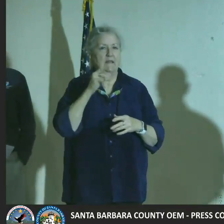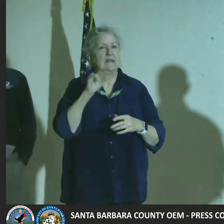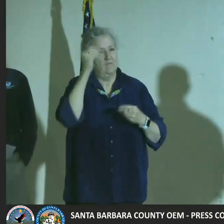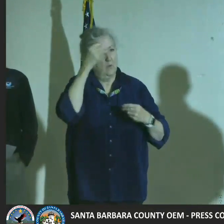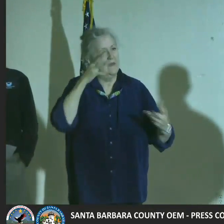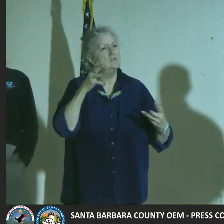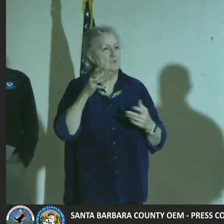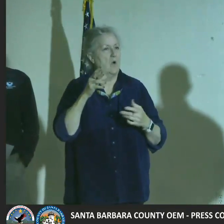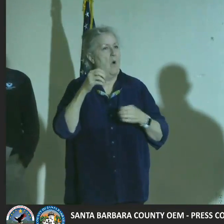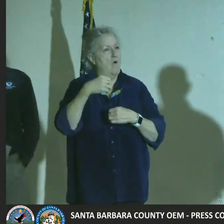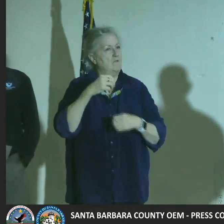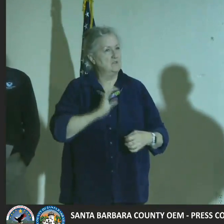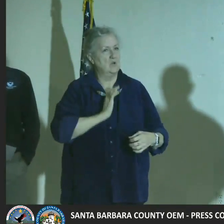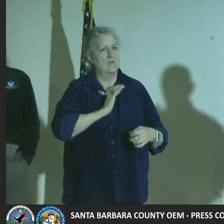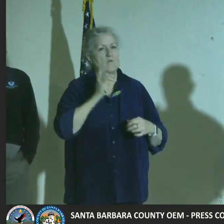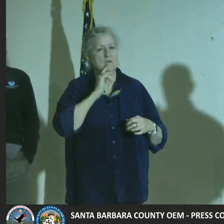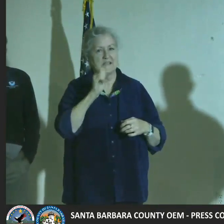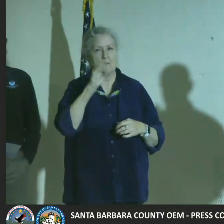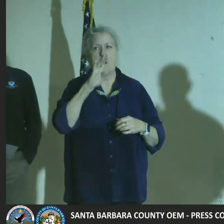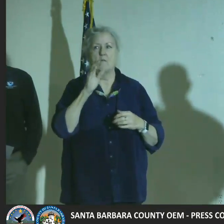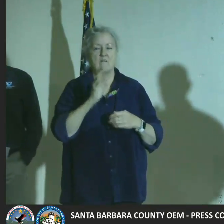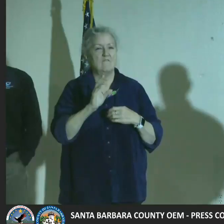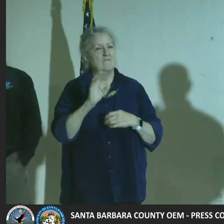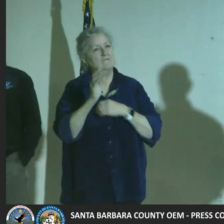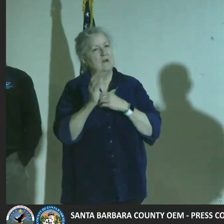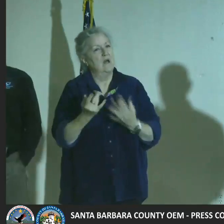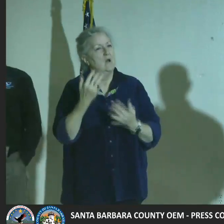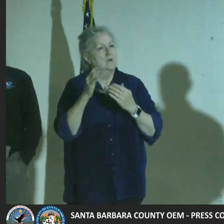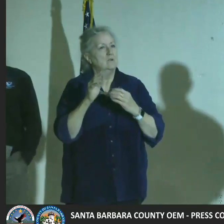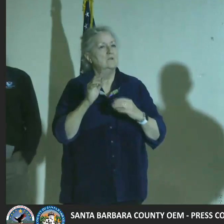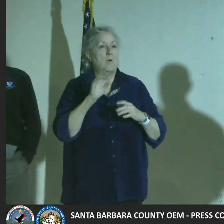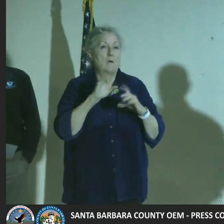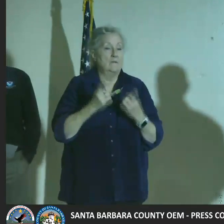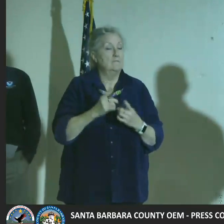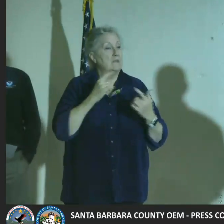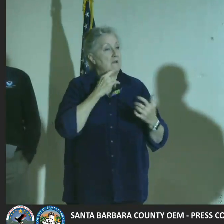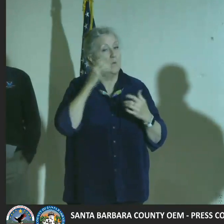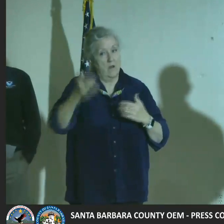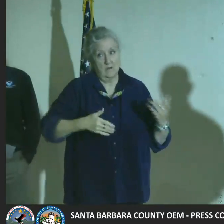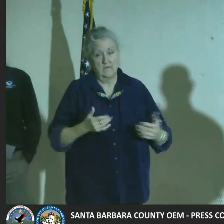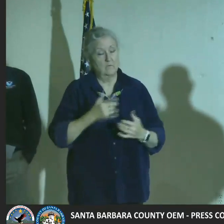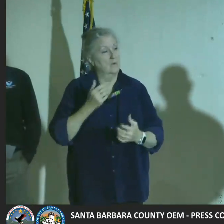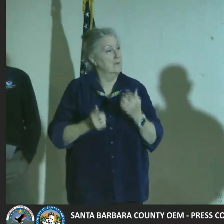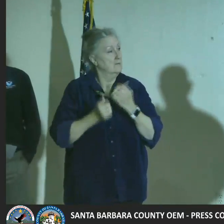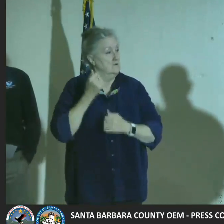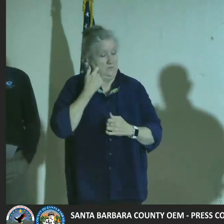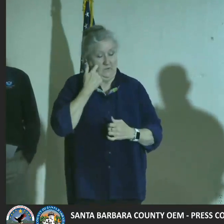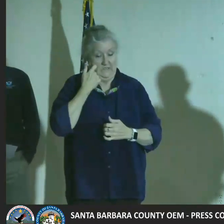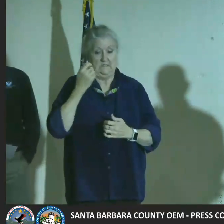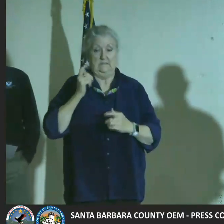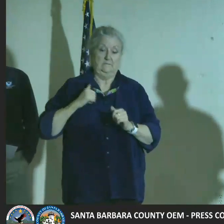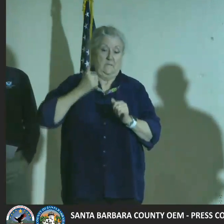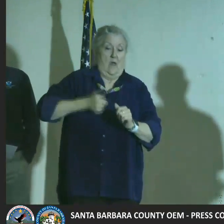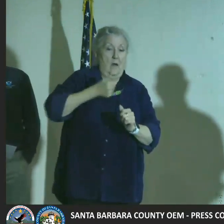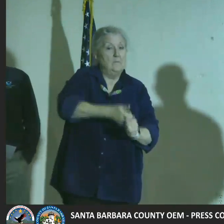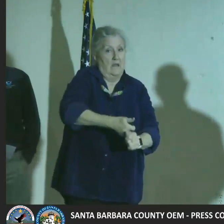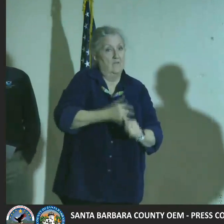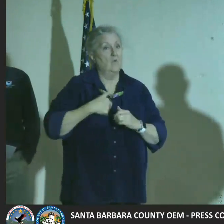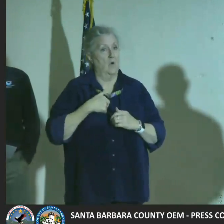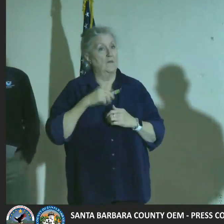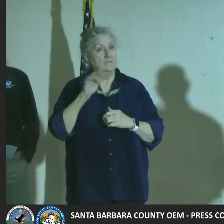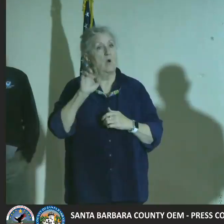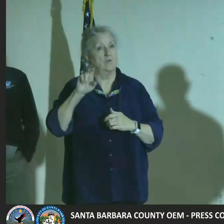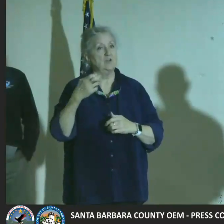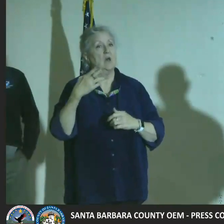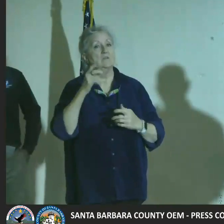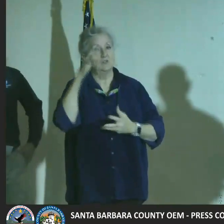Department, and welcome today to our latest update for this March storm event. So at this time, I'd like to